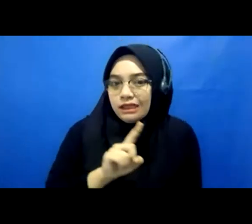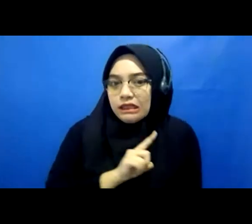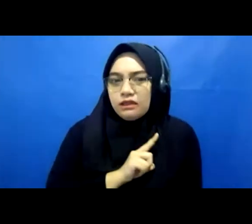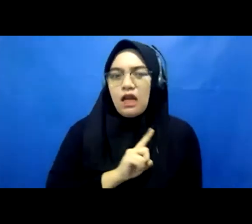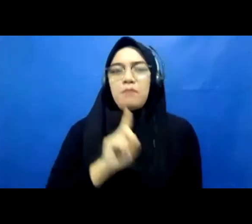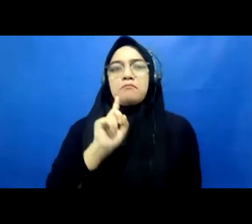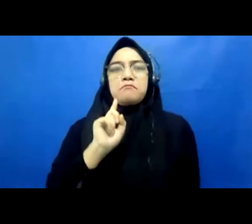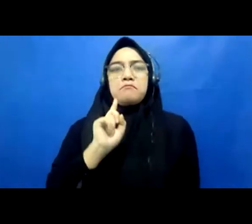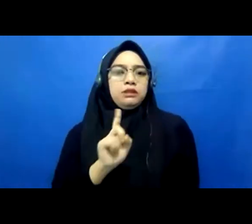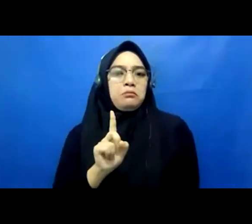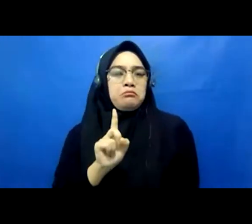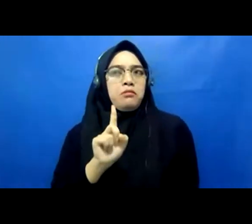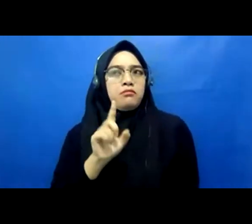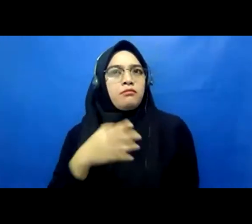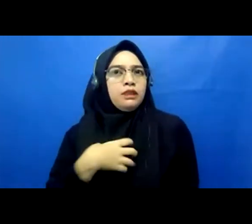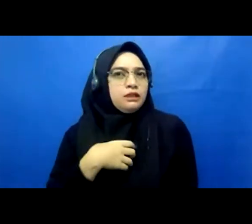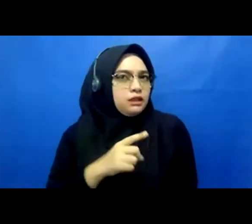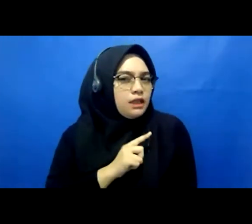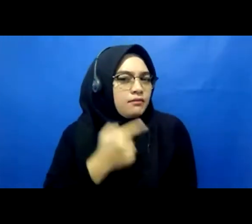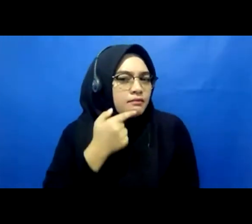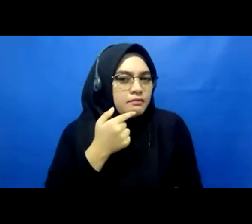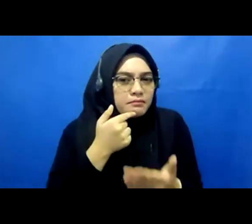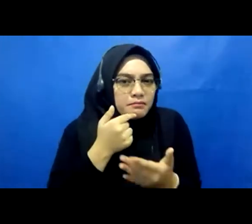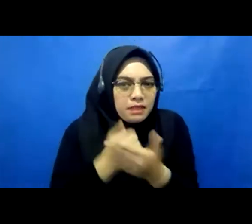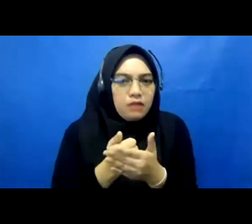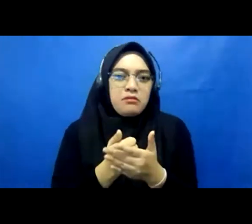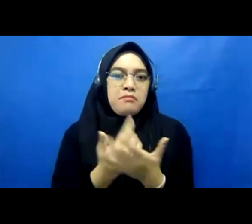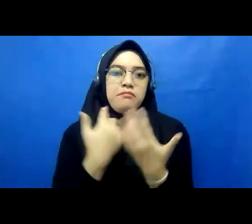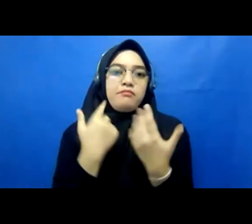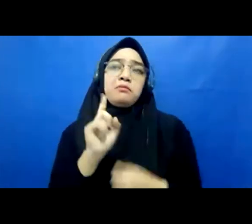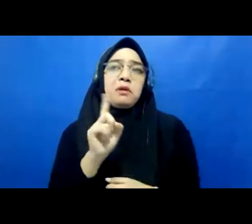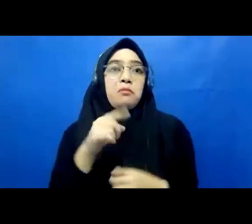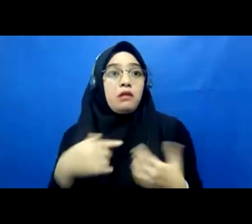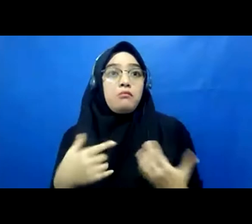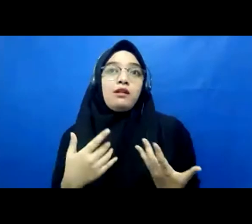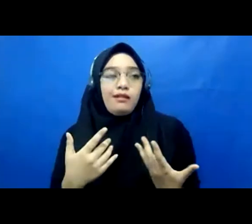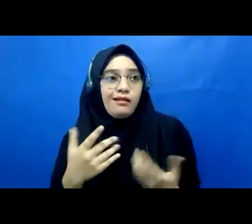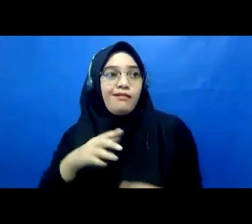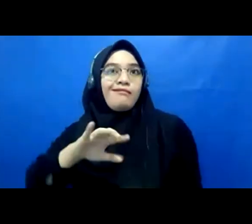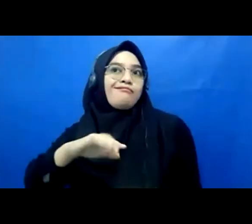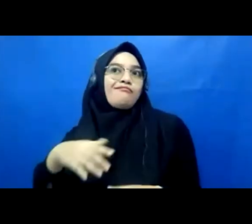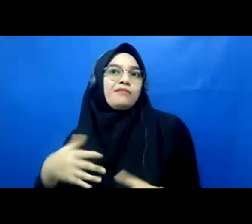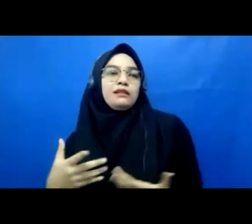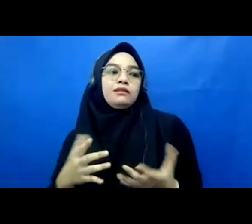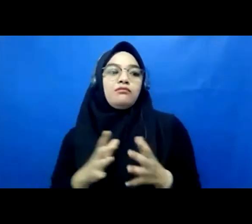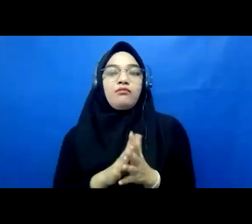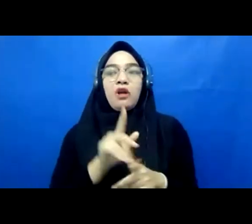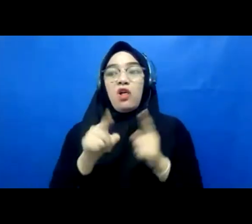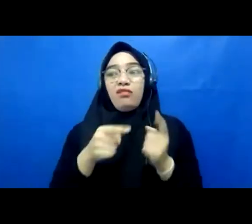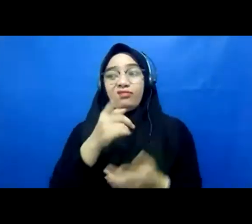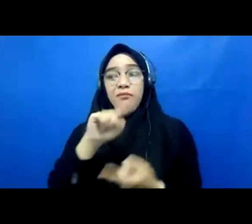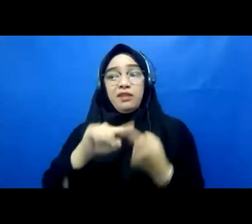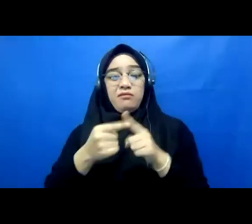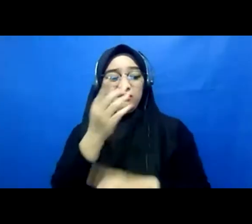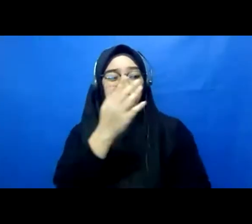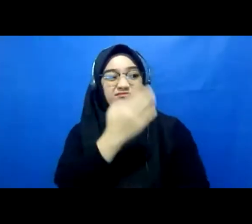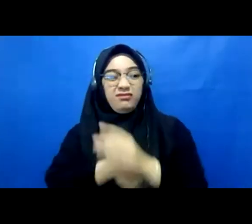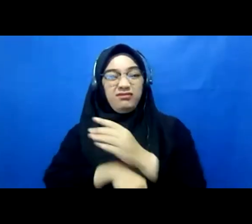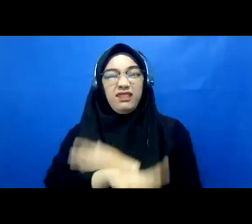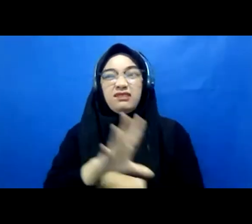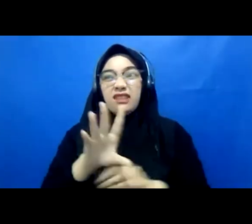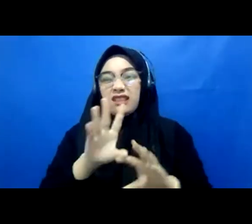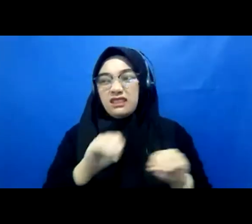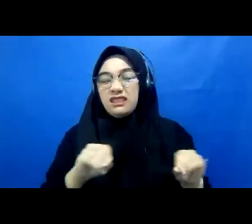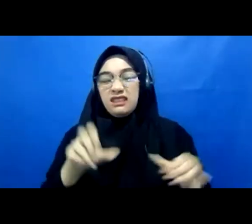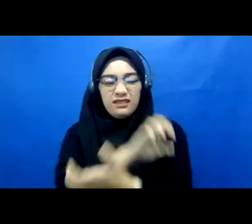what our work here, we very work on with the grassroots people with disability. They don't have skill or confidence. that we provide them.